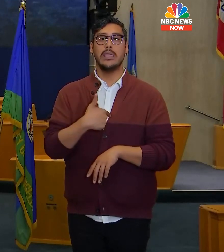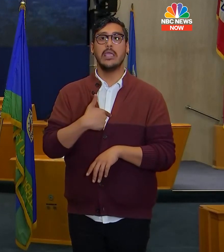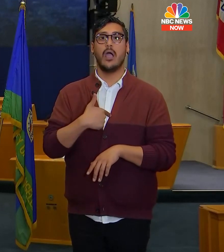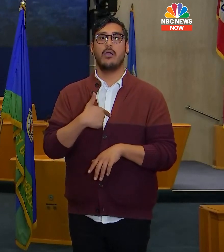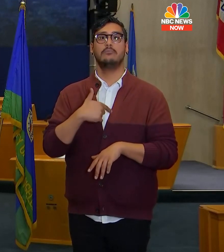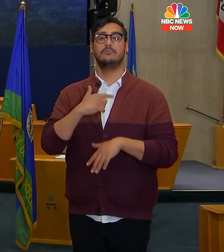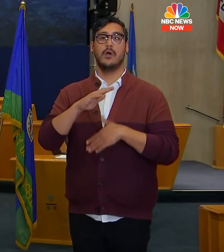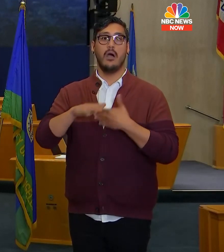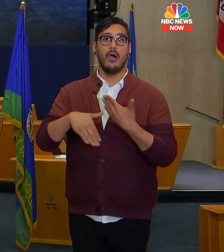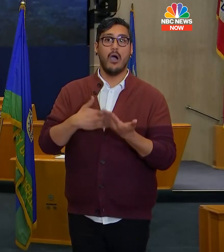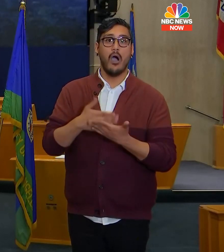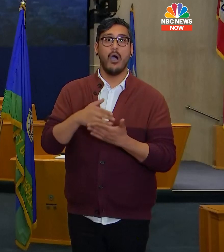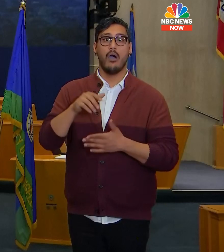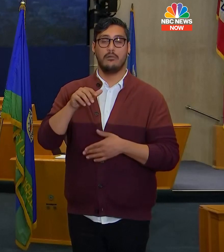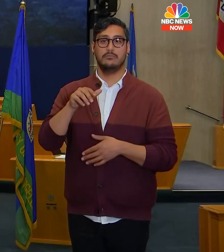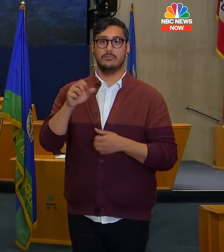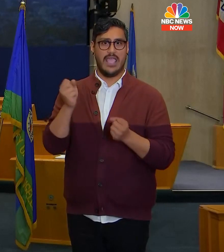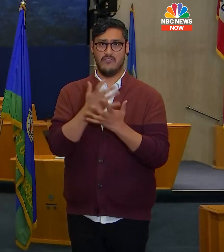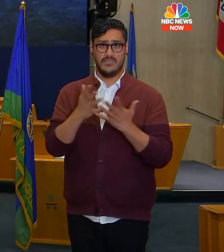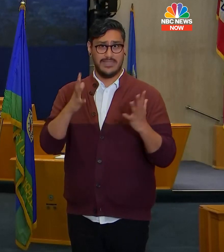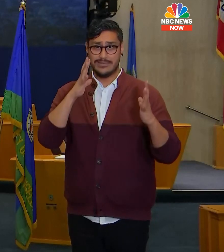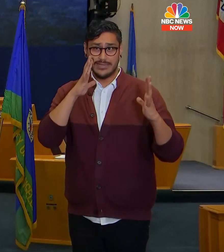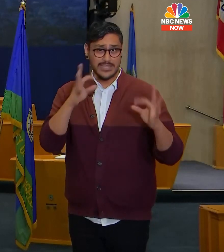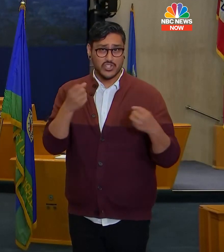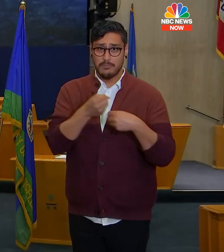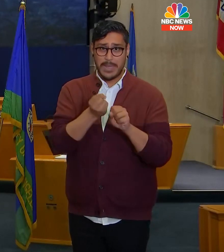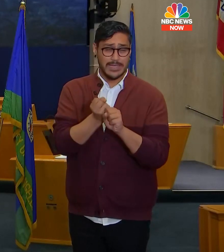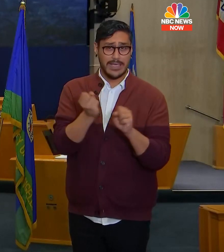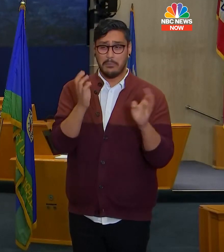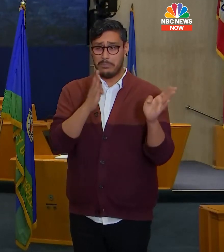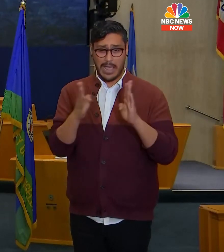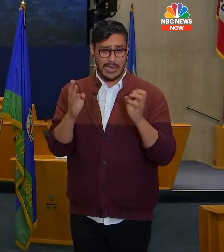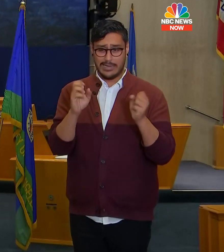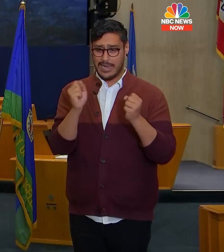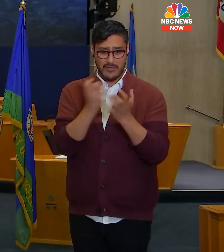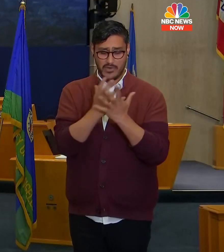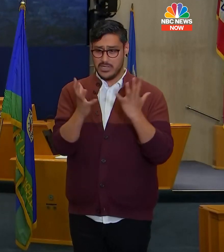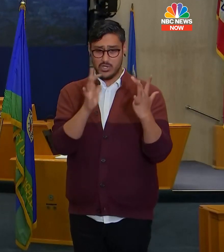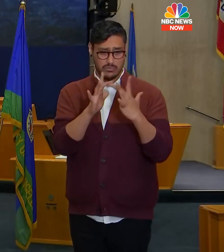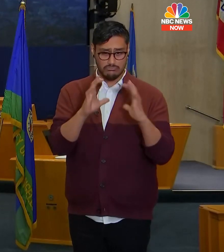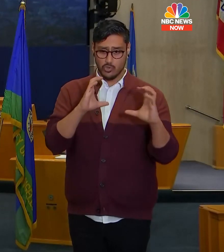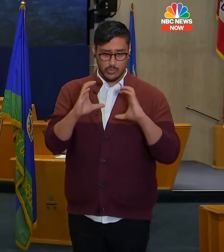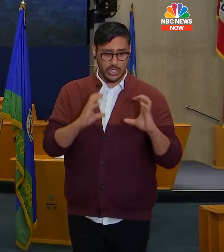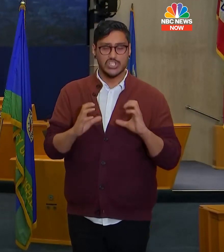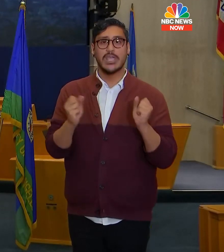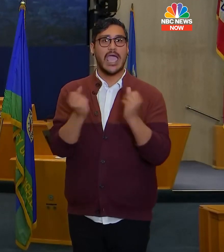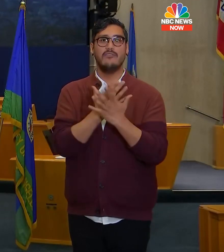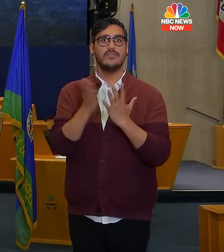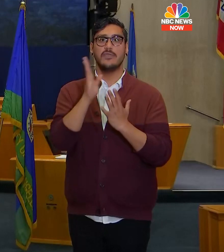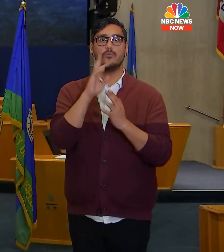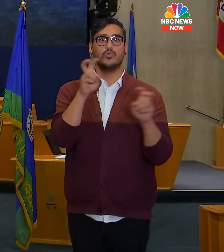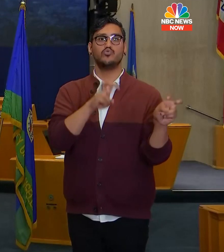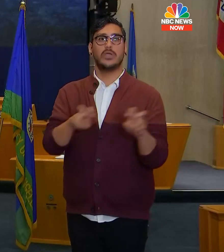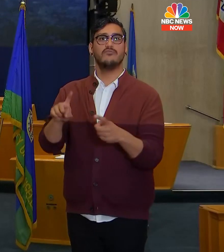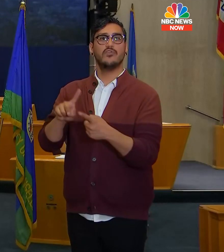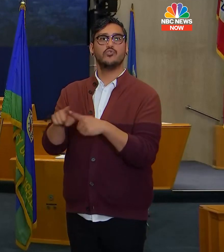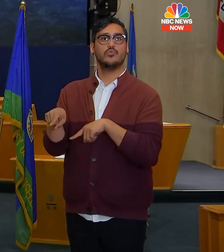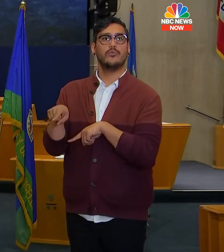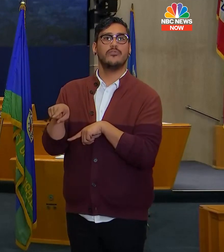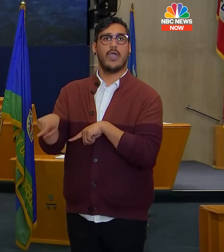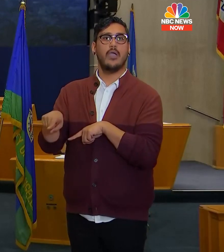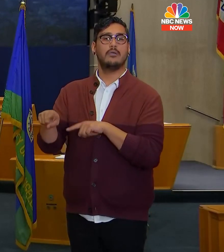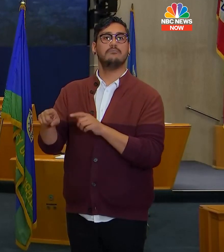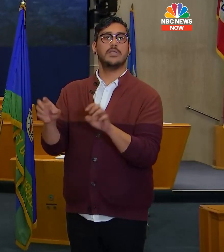our assets, the decision-making, the planning, the communication, everything is going to be located at the Emergency Operations